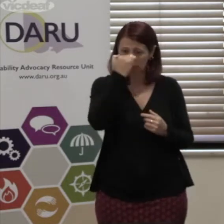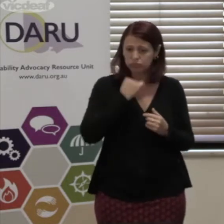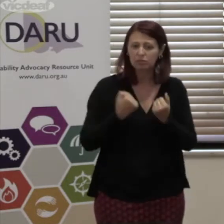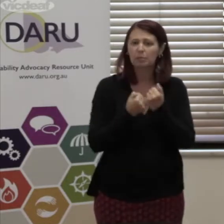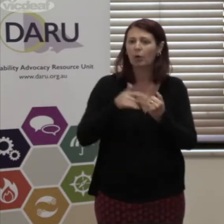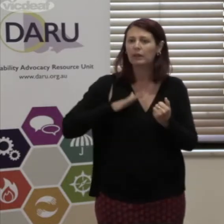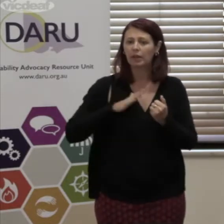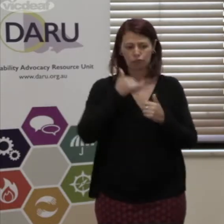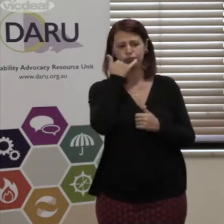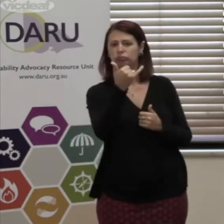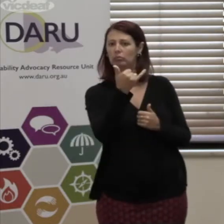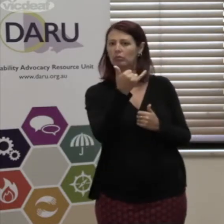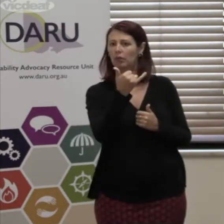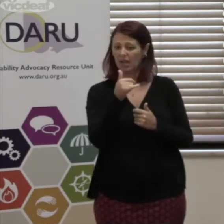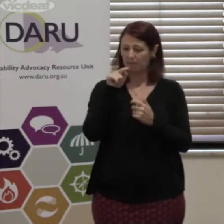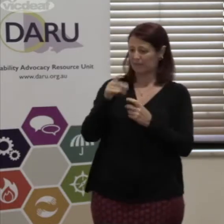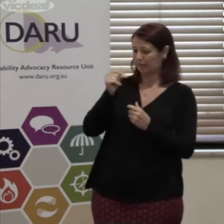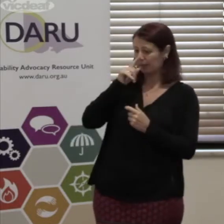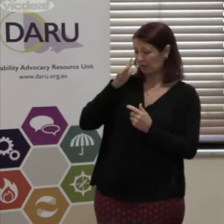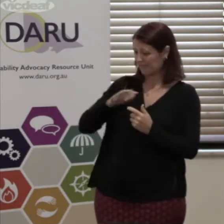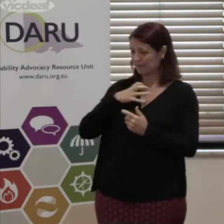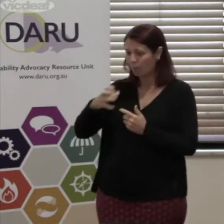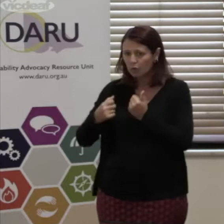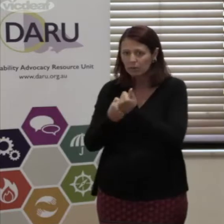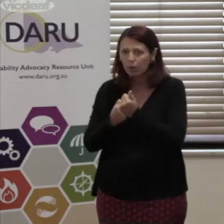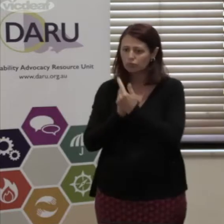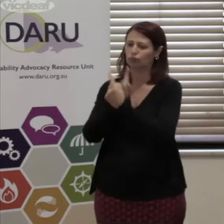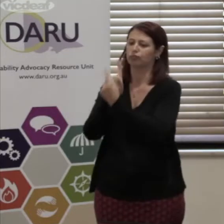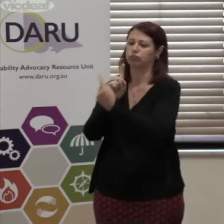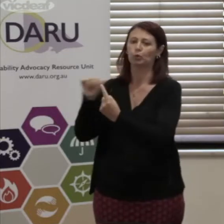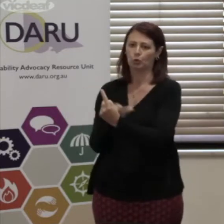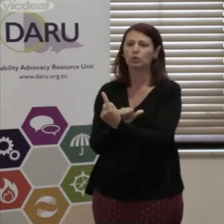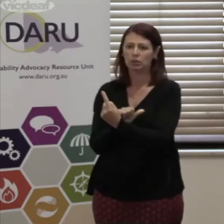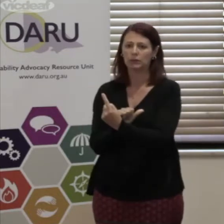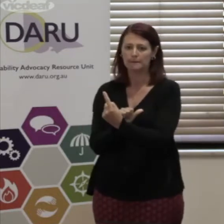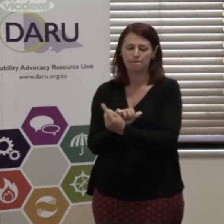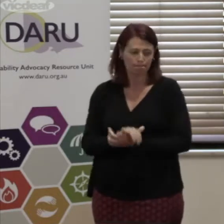LAC. For someone who needs more support, they should be getting a face-to-face meeting from an LAC.